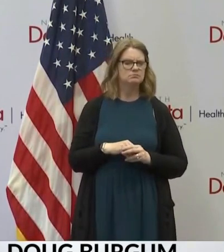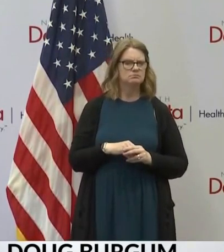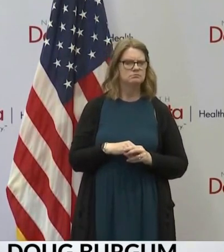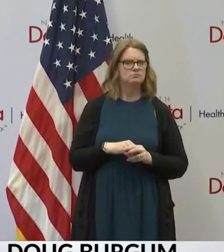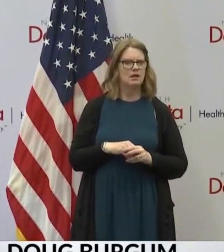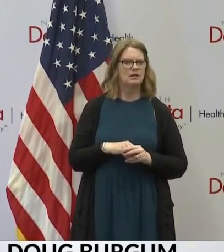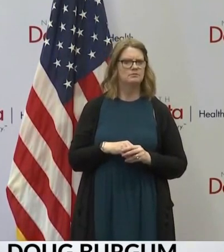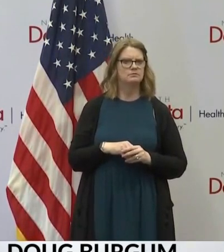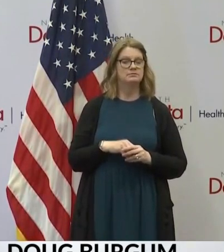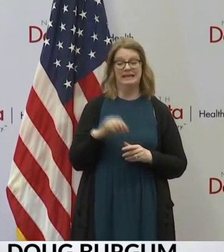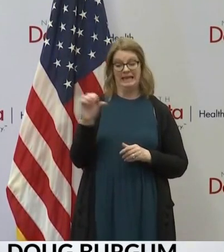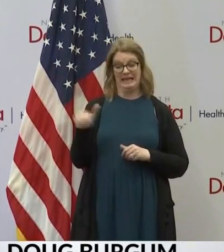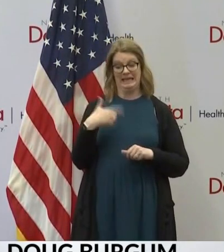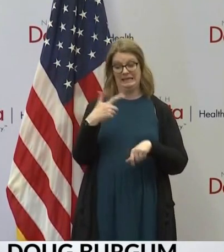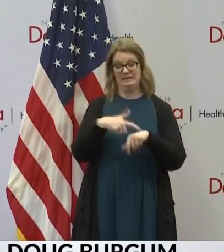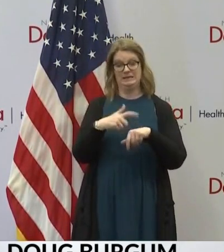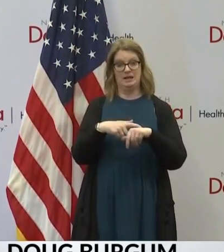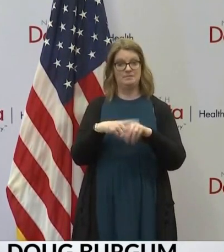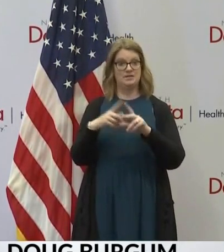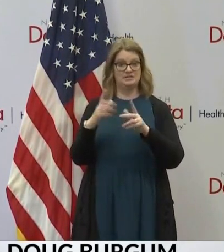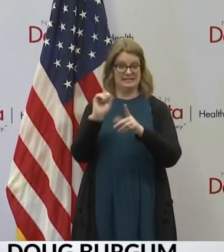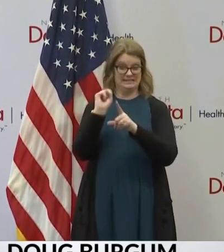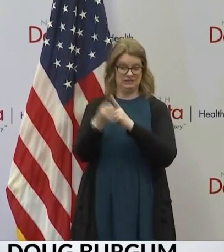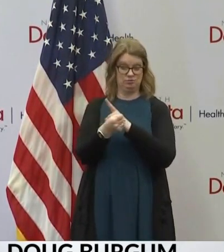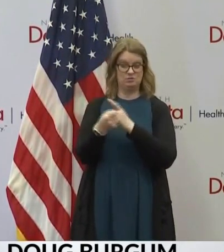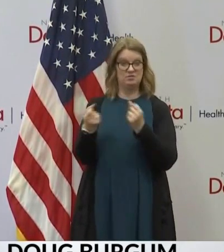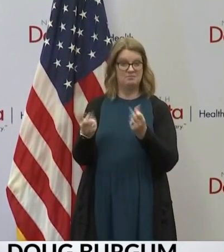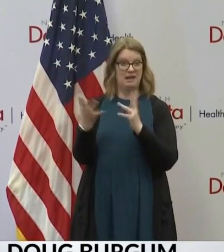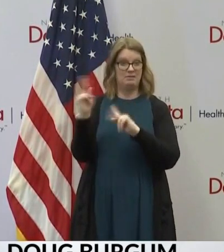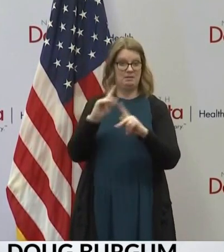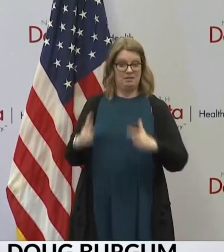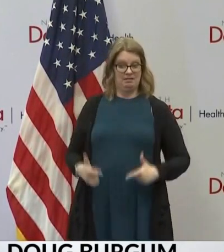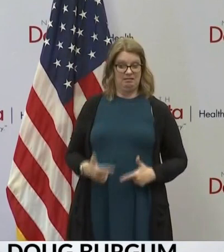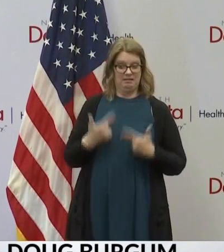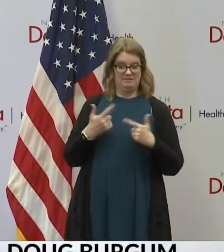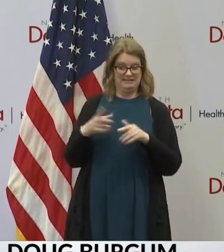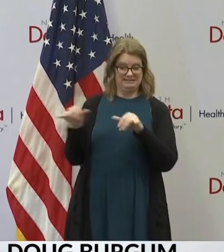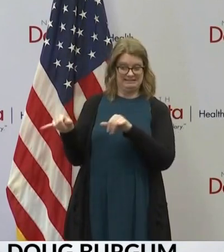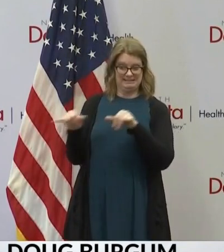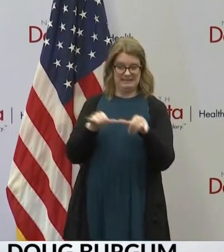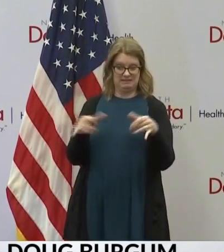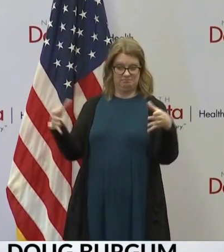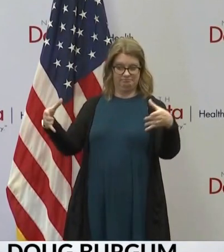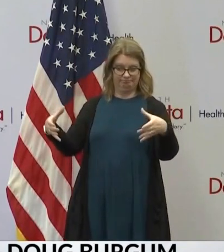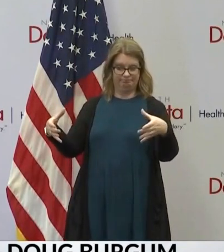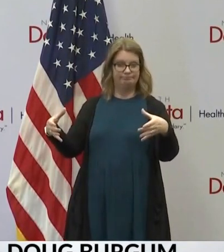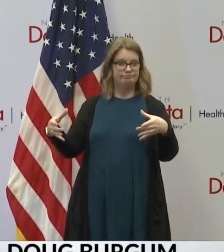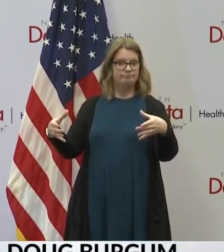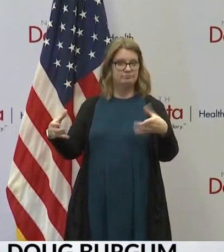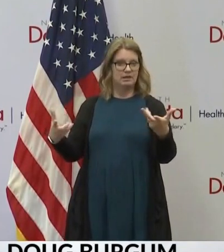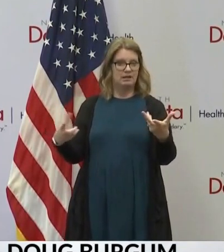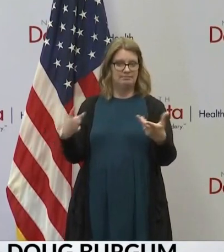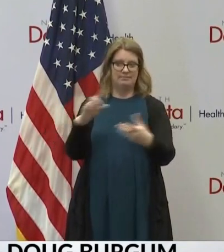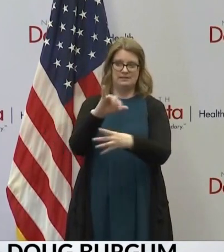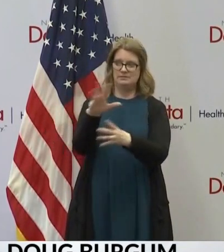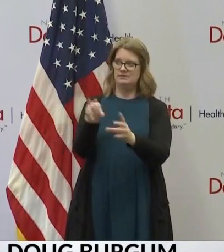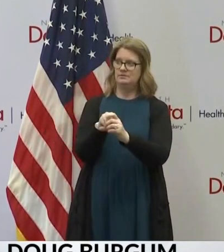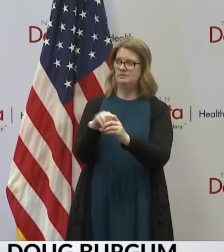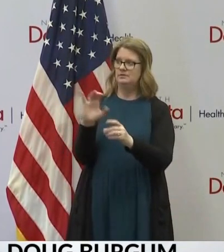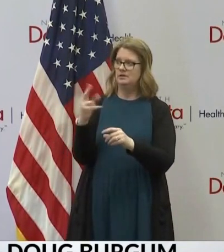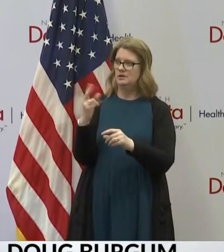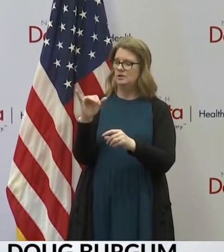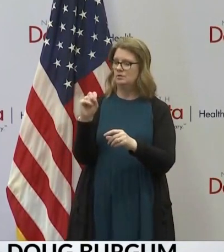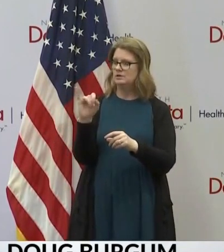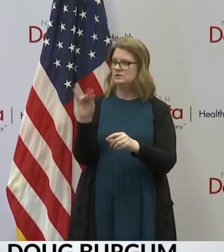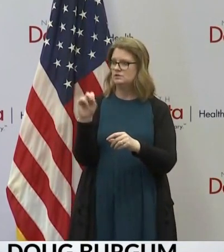got congregate situations like that, and maybe I'm sure that's part of the populations that Chris Jones